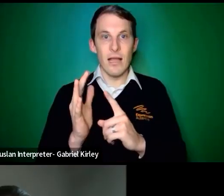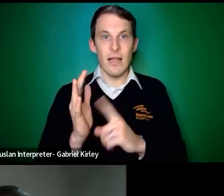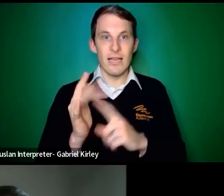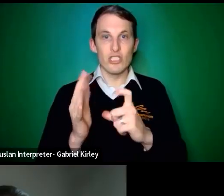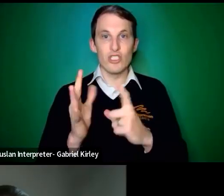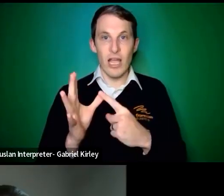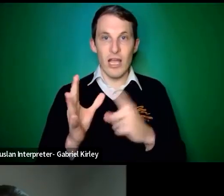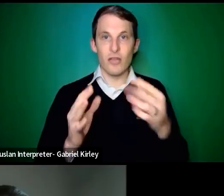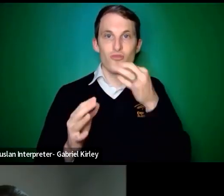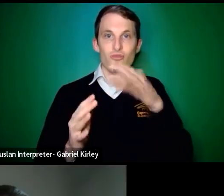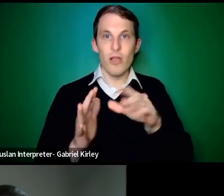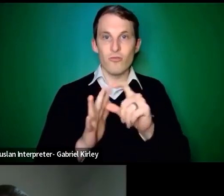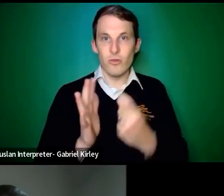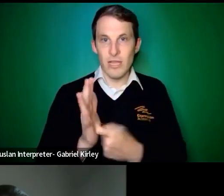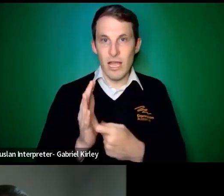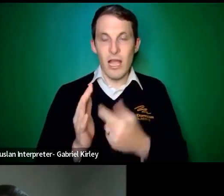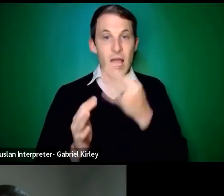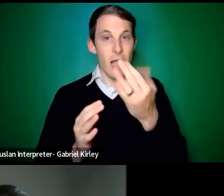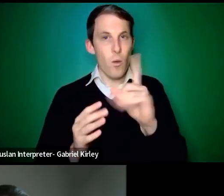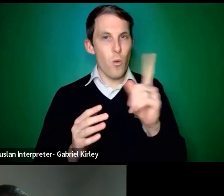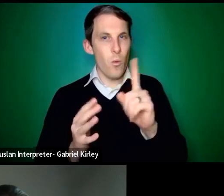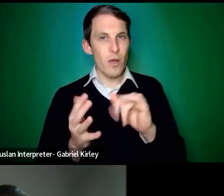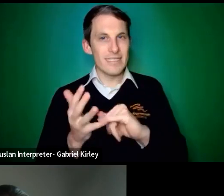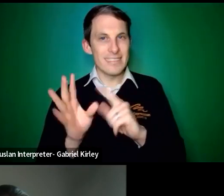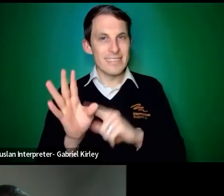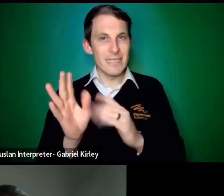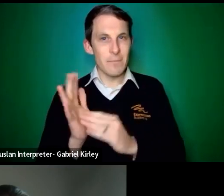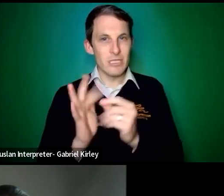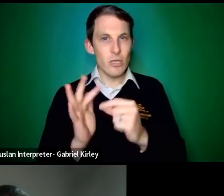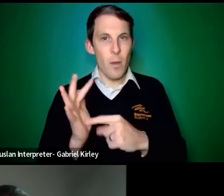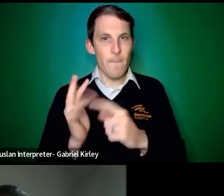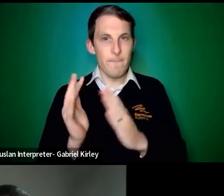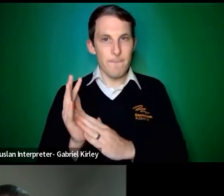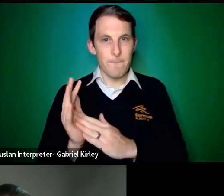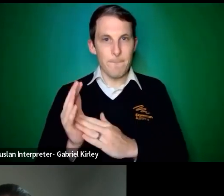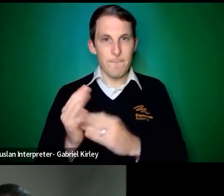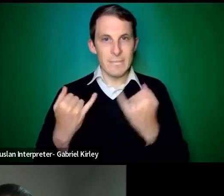of all, in relation to COVID, what symptoms do I look for in my children?